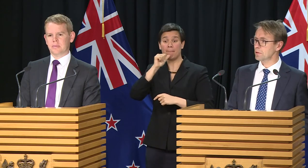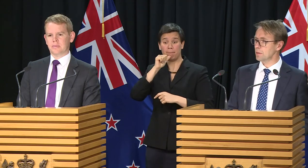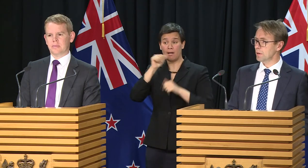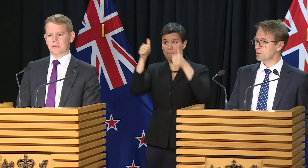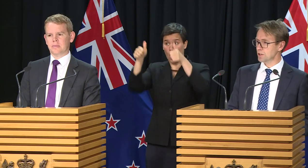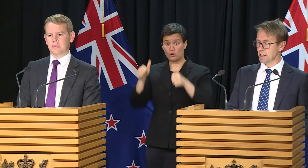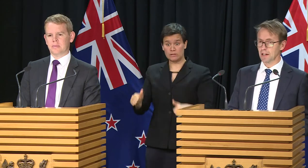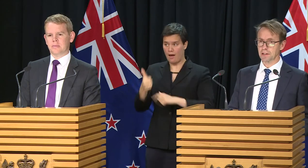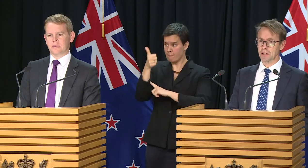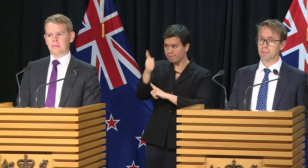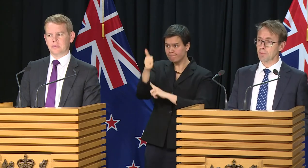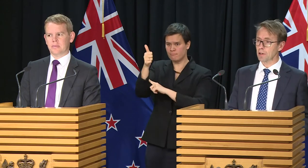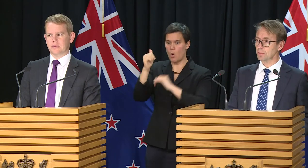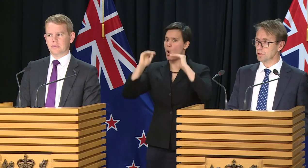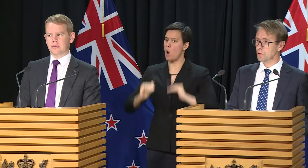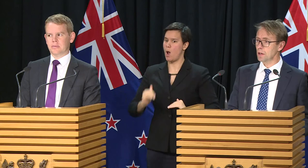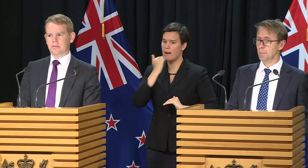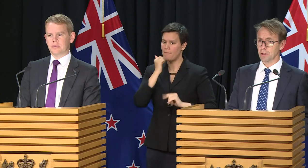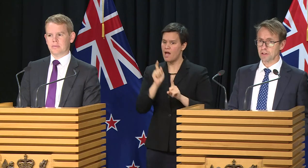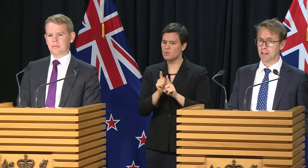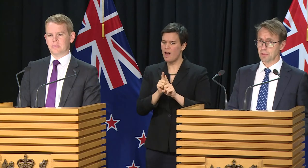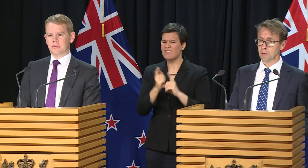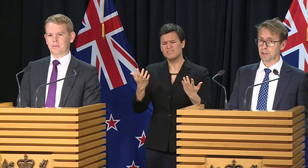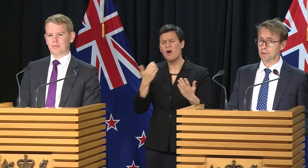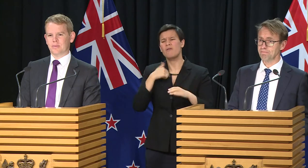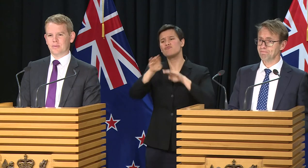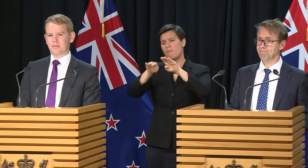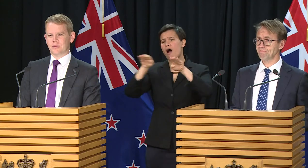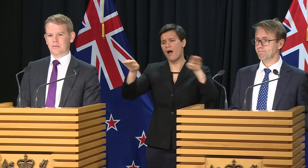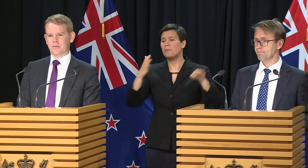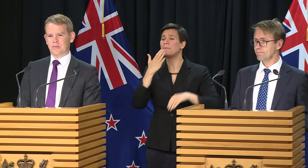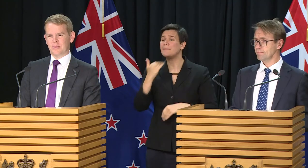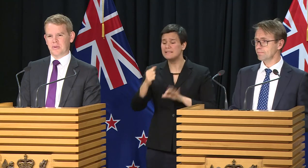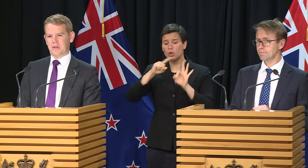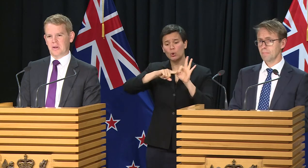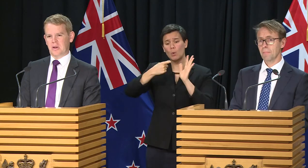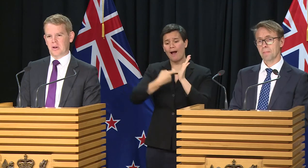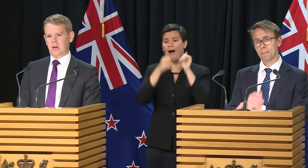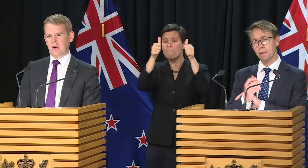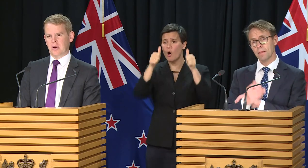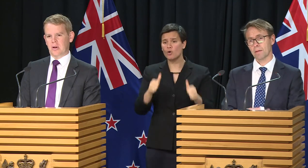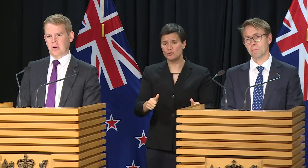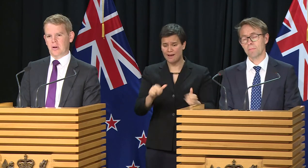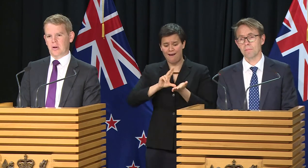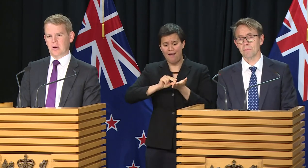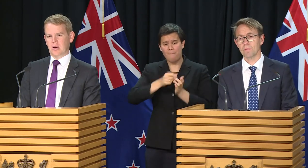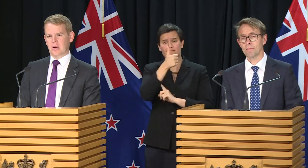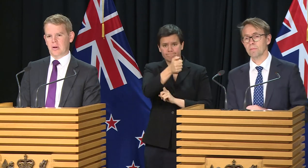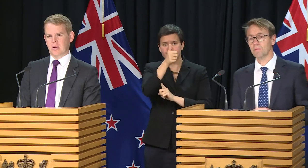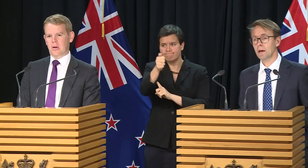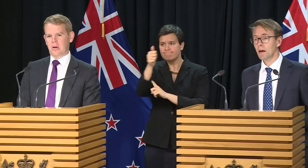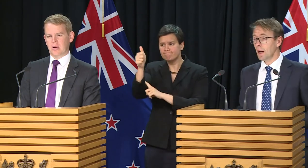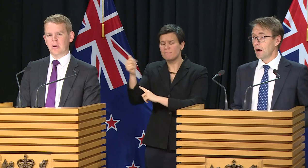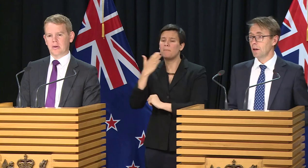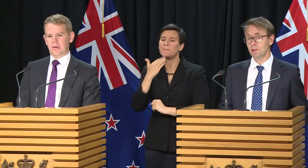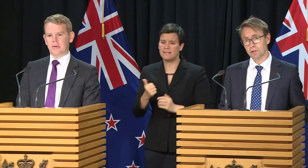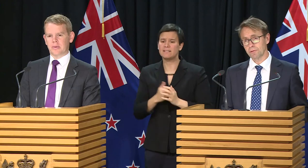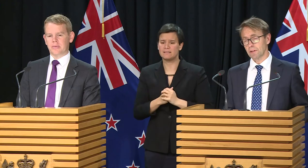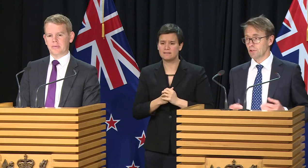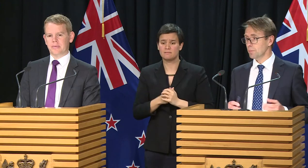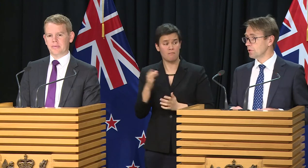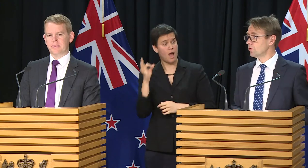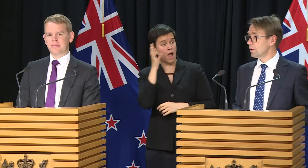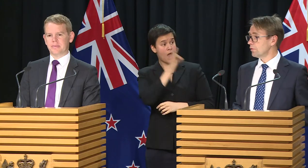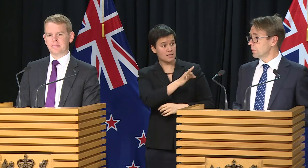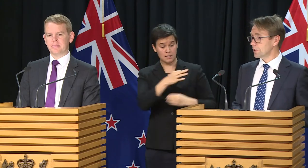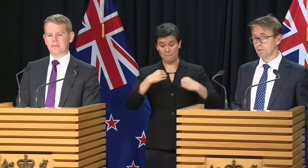response to scan and keep that record. So please keep doing so. Should businesses be encouraging people to sign in? Yes, and in